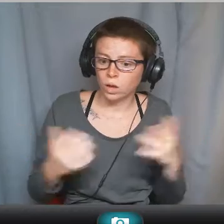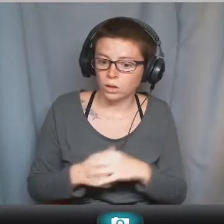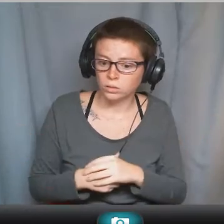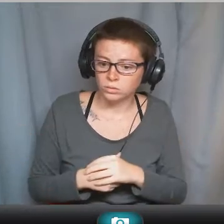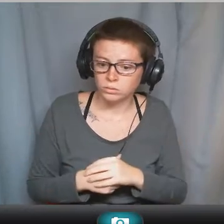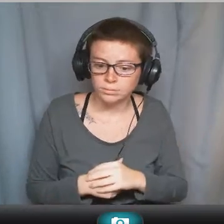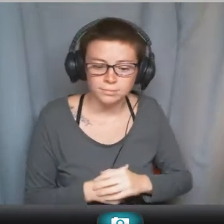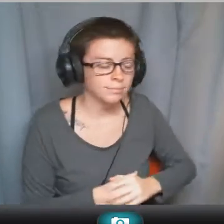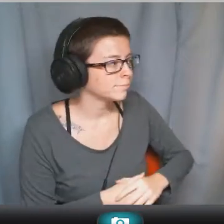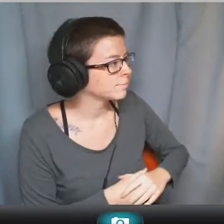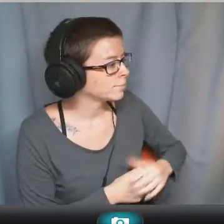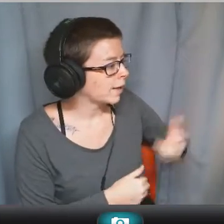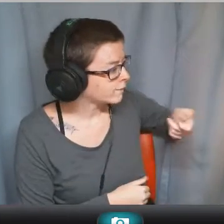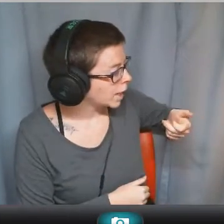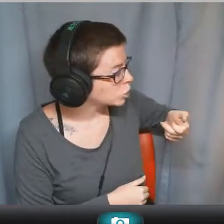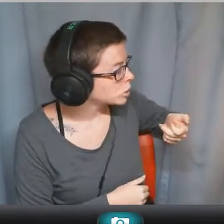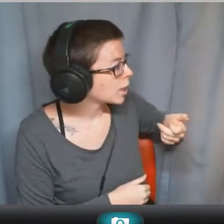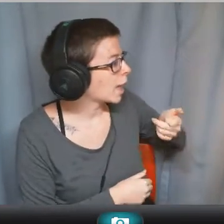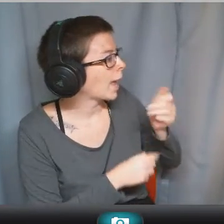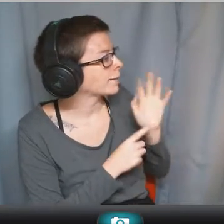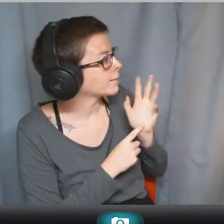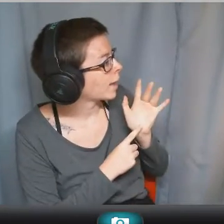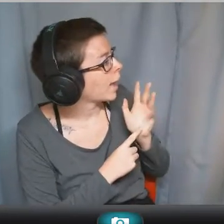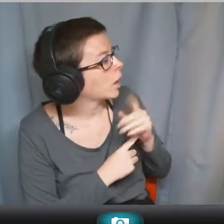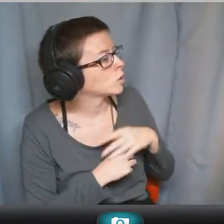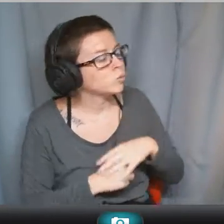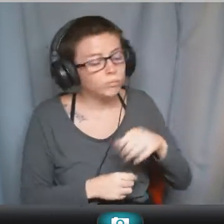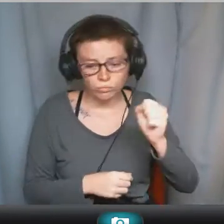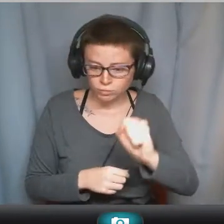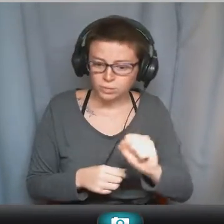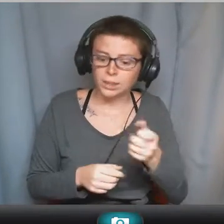Candles, flashlights, lanterns,